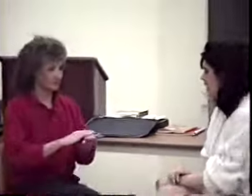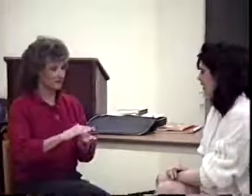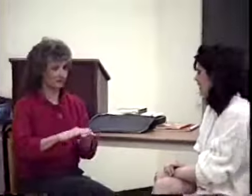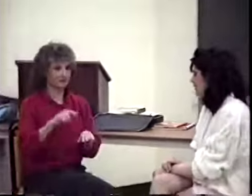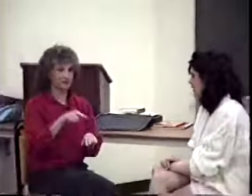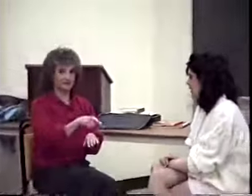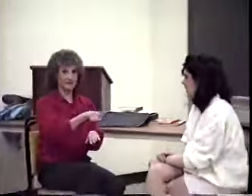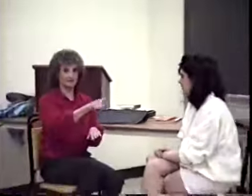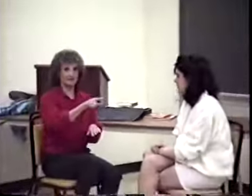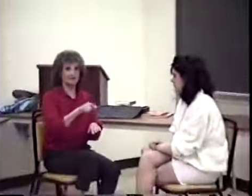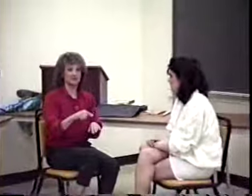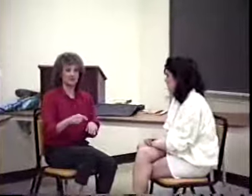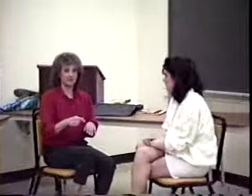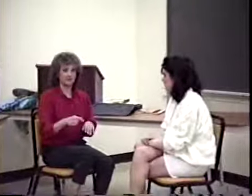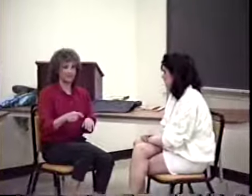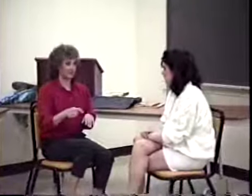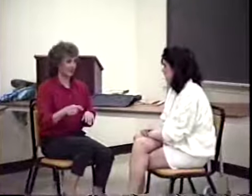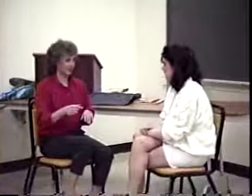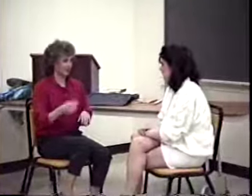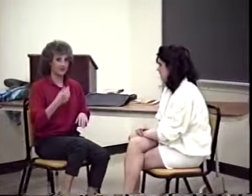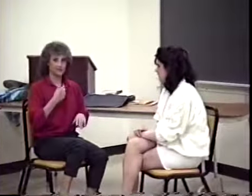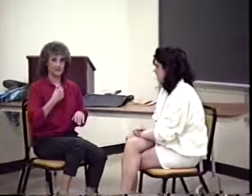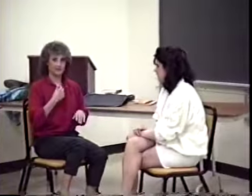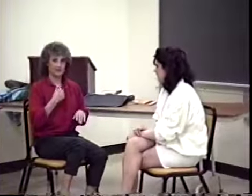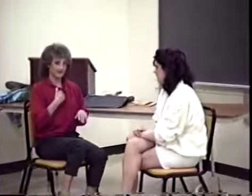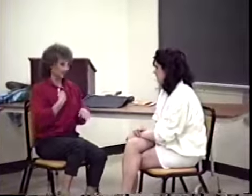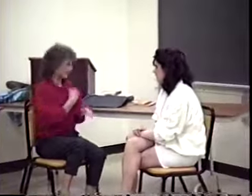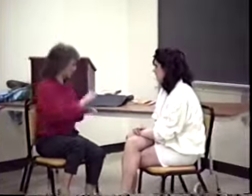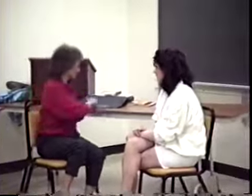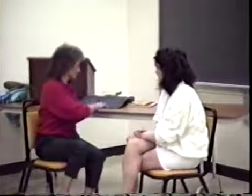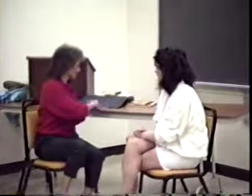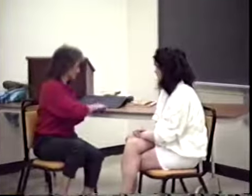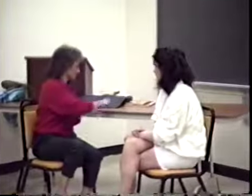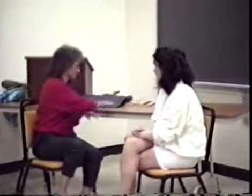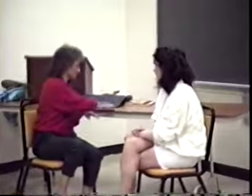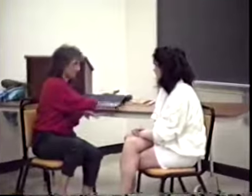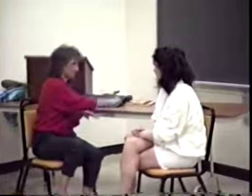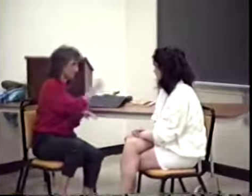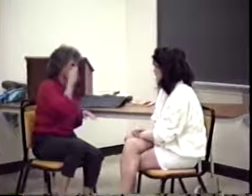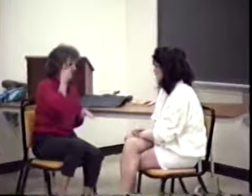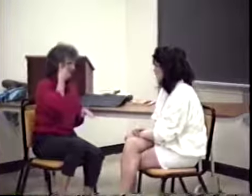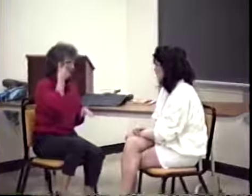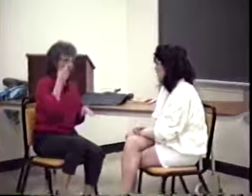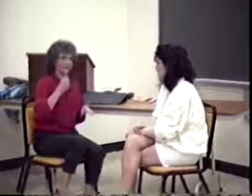I am a Shoshone. I am called Brown Eyes.